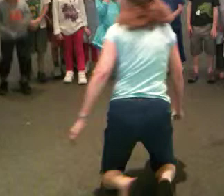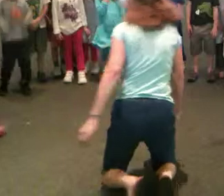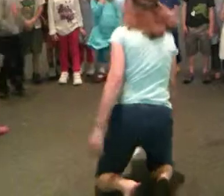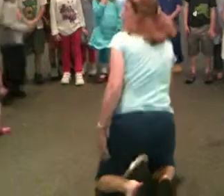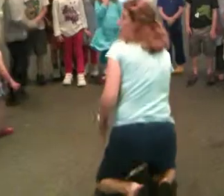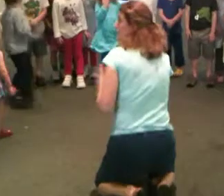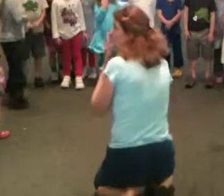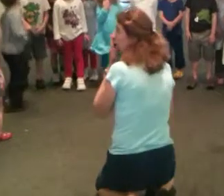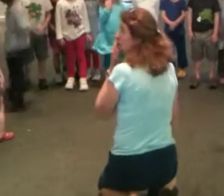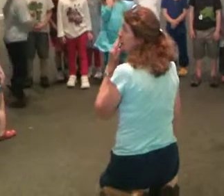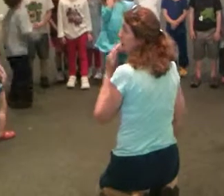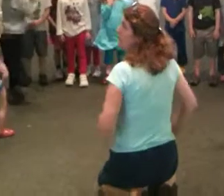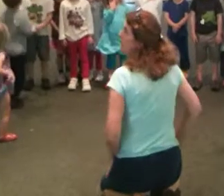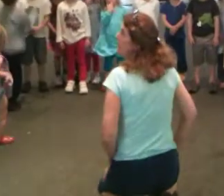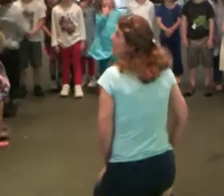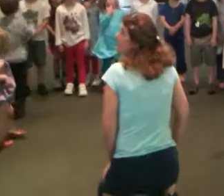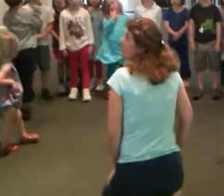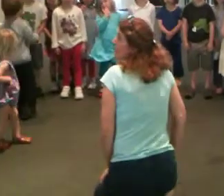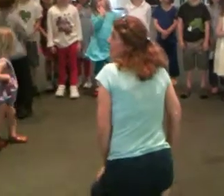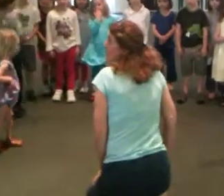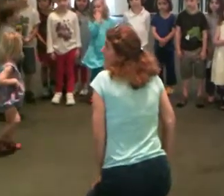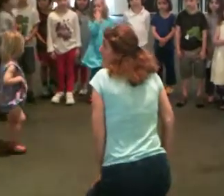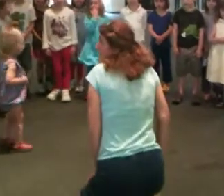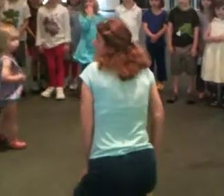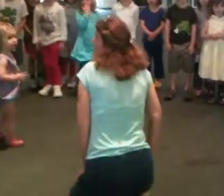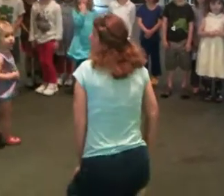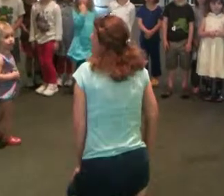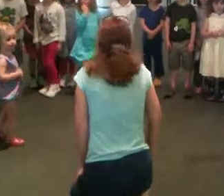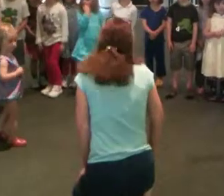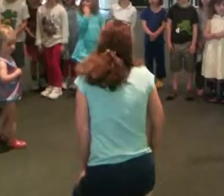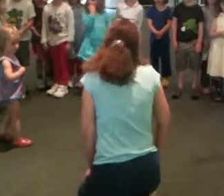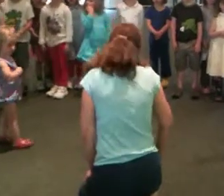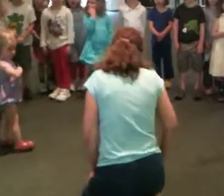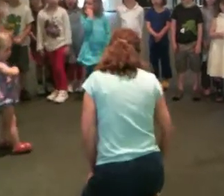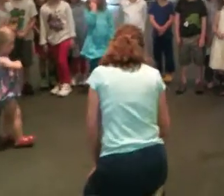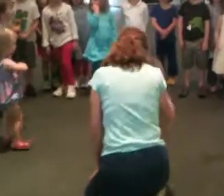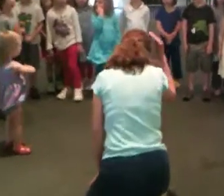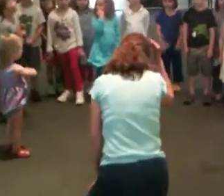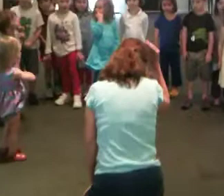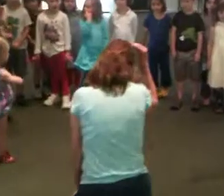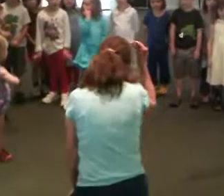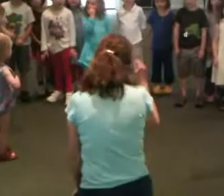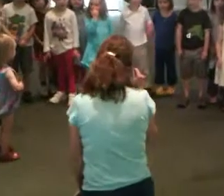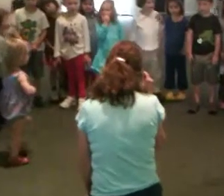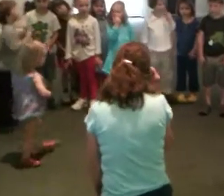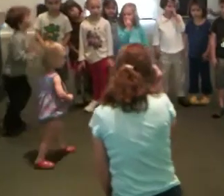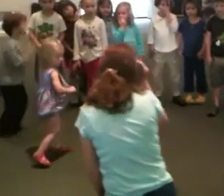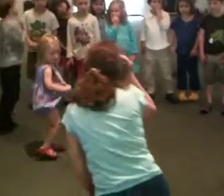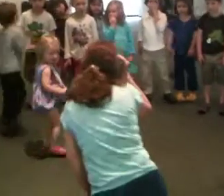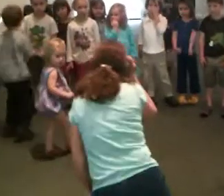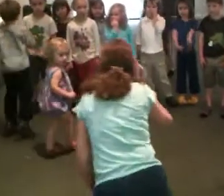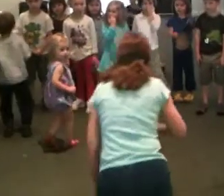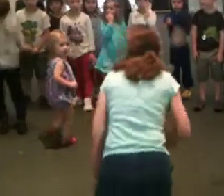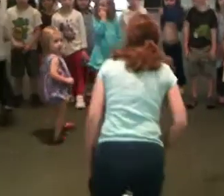The first song is going be sung and signed to you. Ready? Here we go. Vicky,